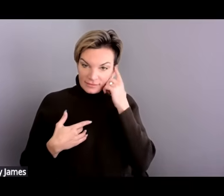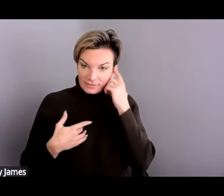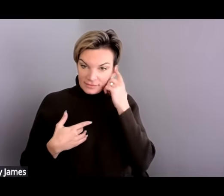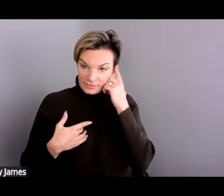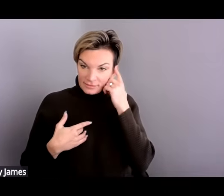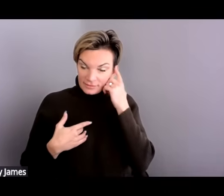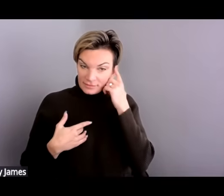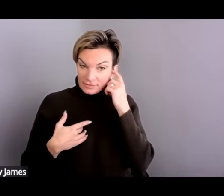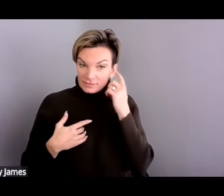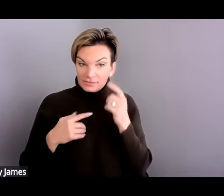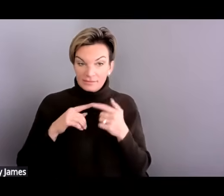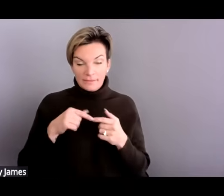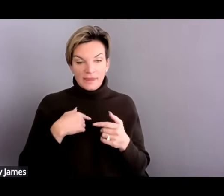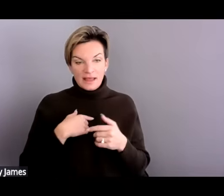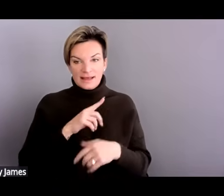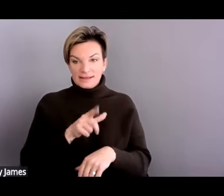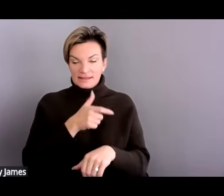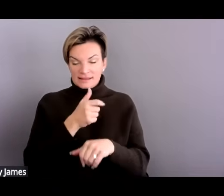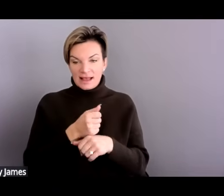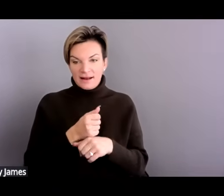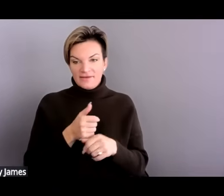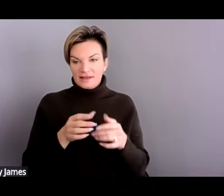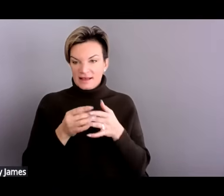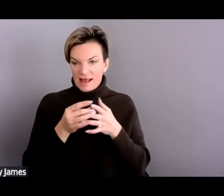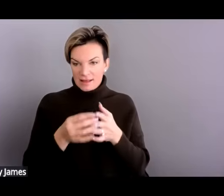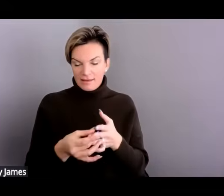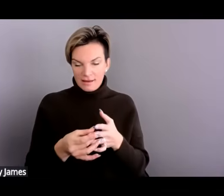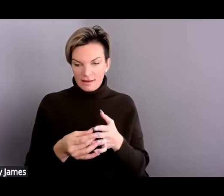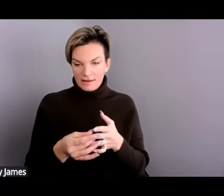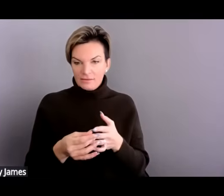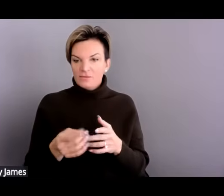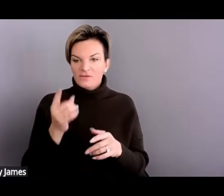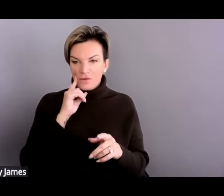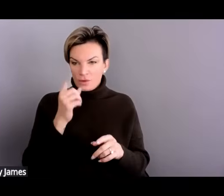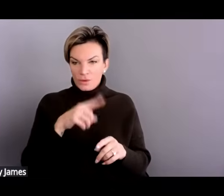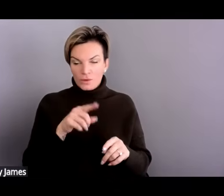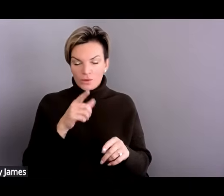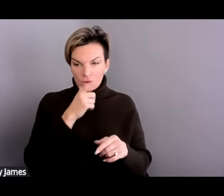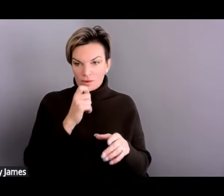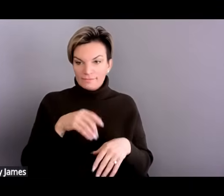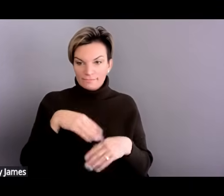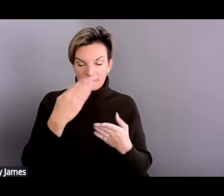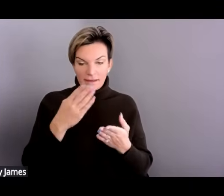to me, a set of guidelines that says to people who are submitting petitions,